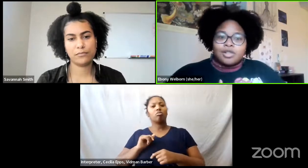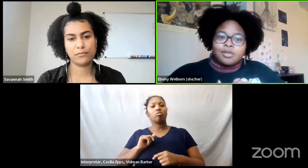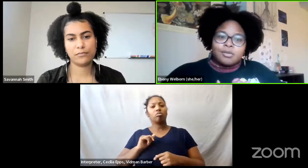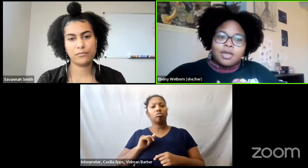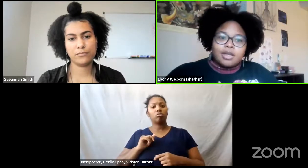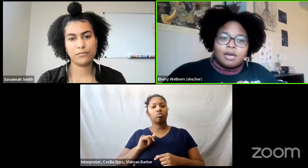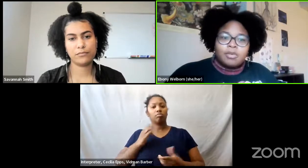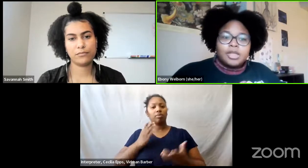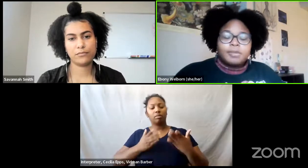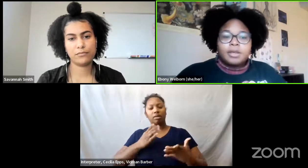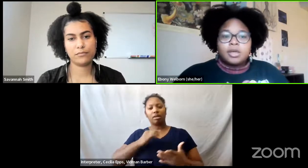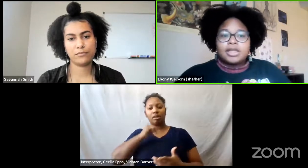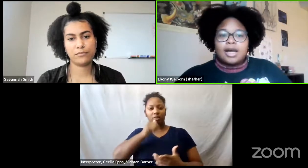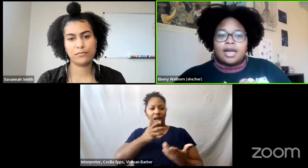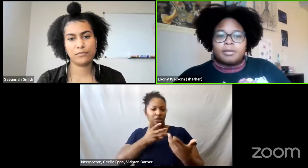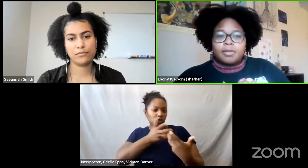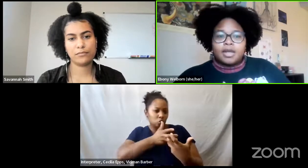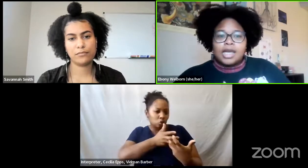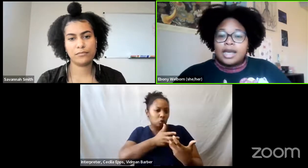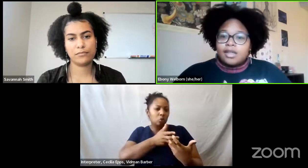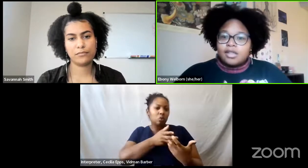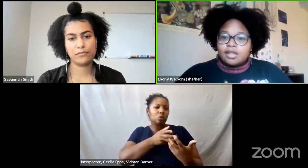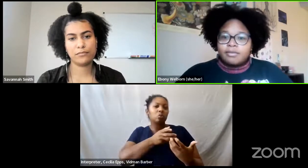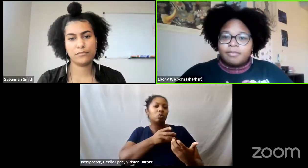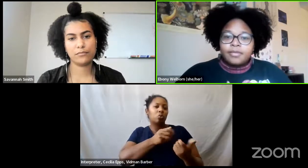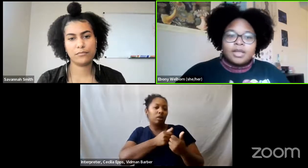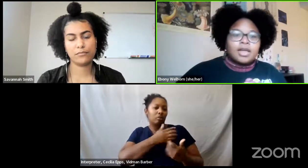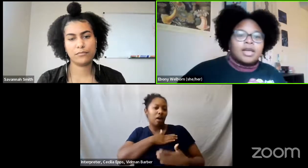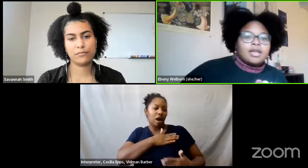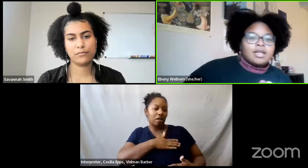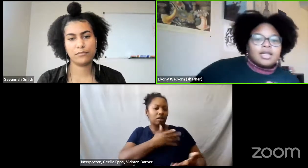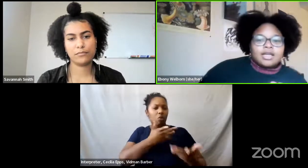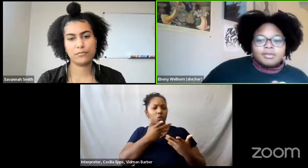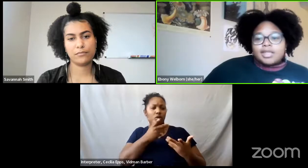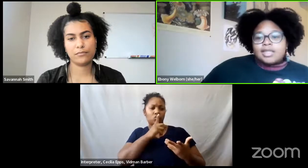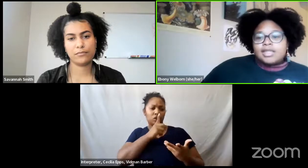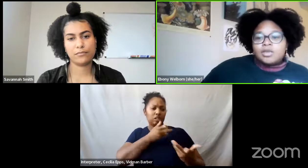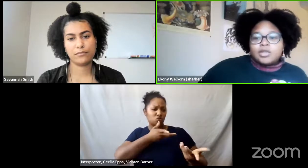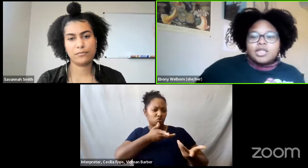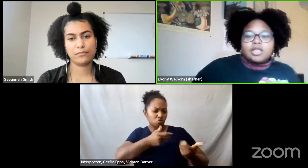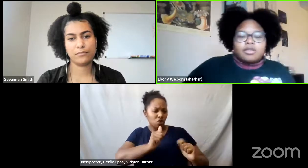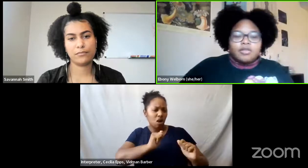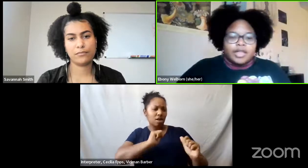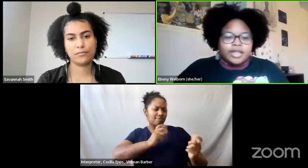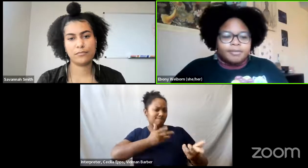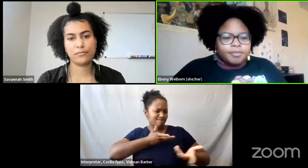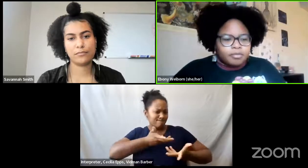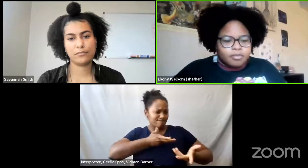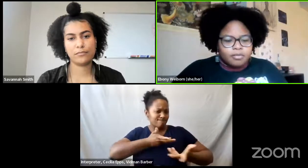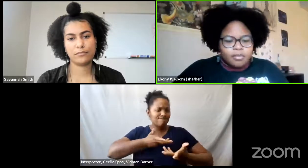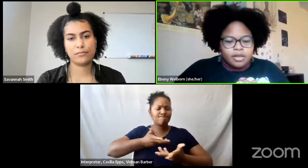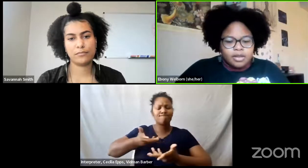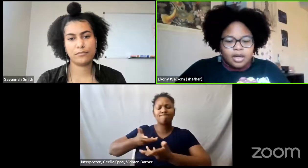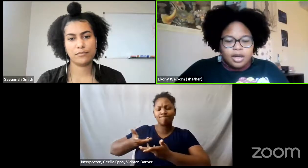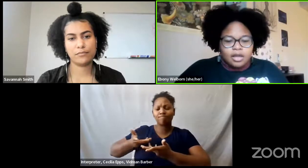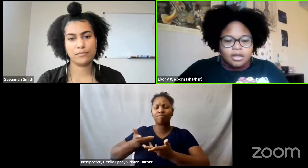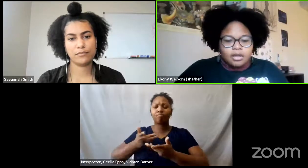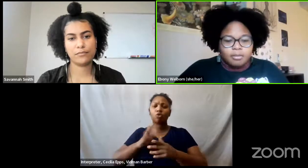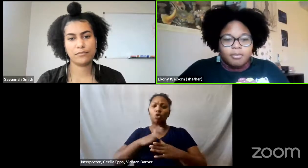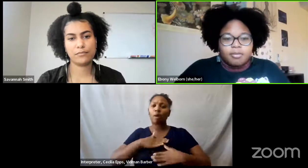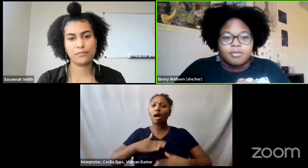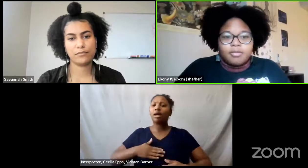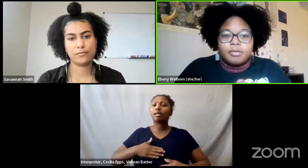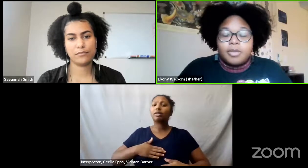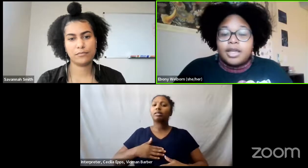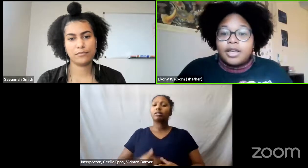I'm not in tune with and I want to spend more time engaging? Just these tools are generally very